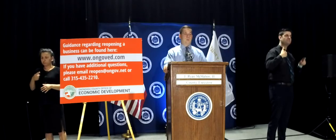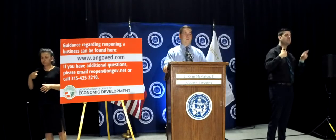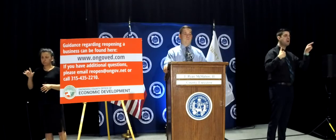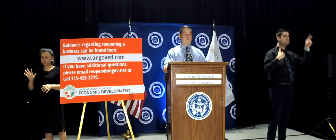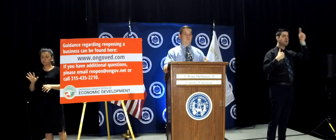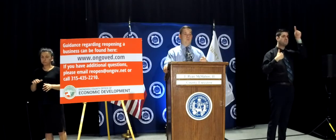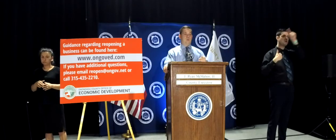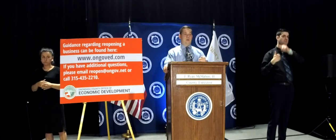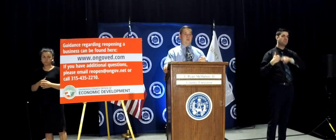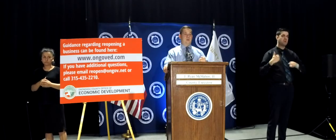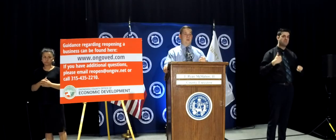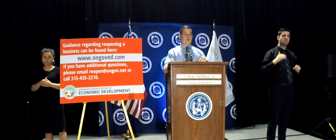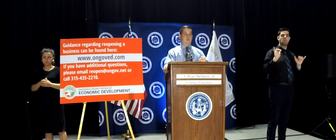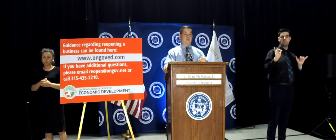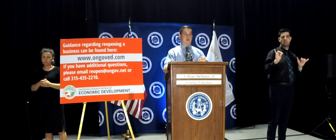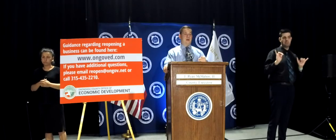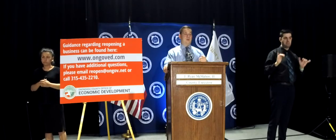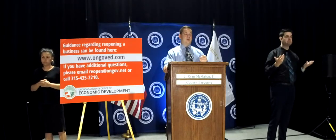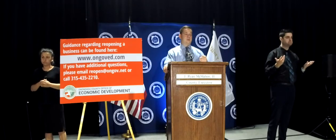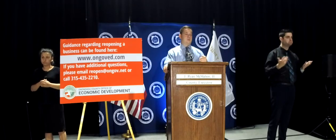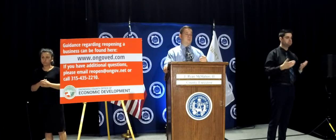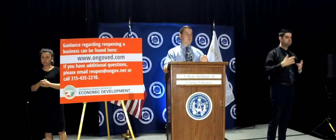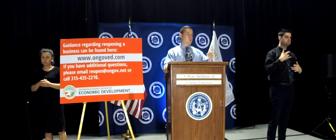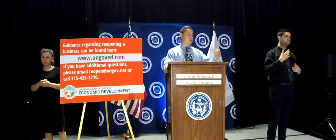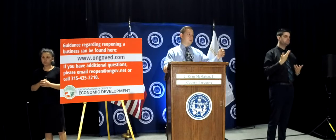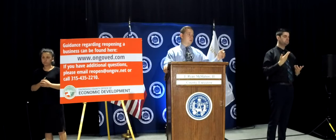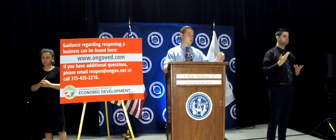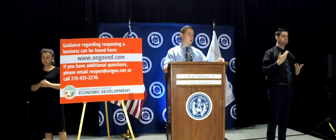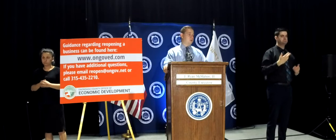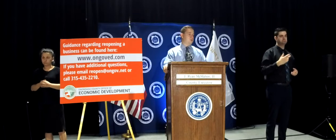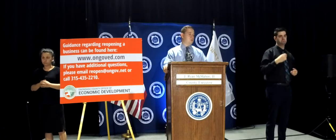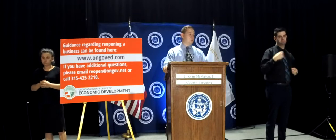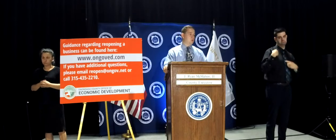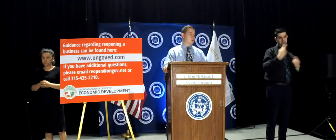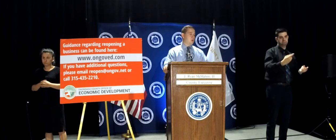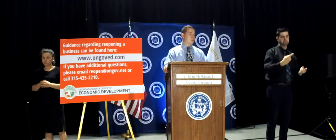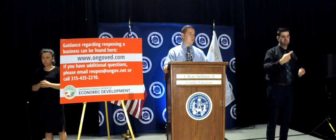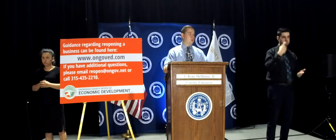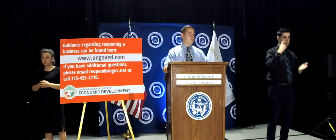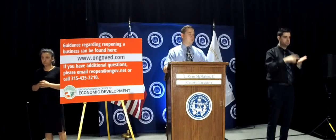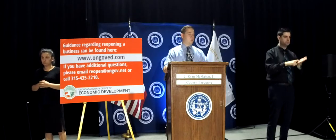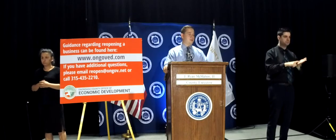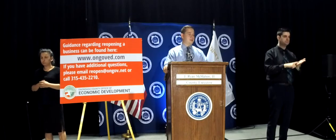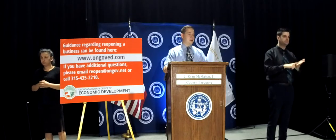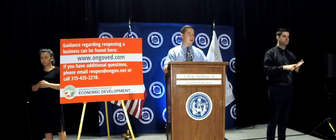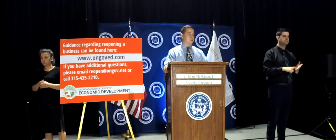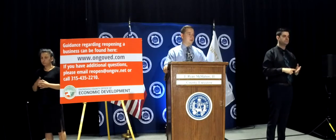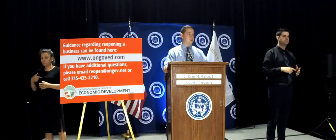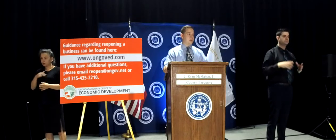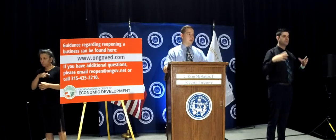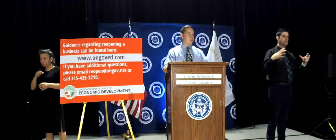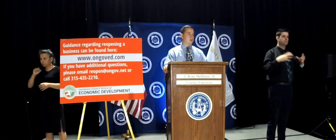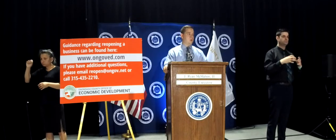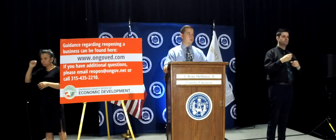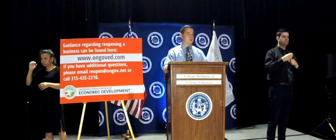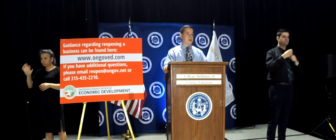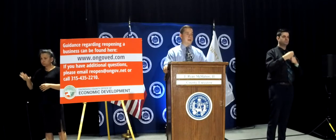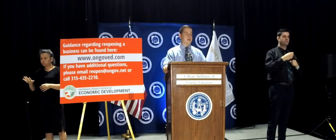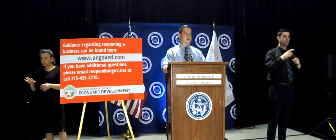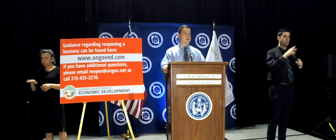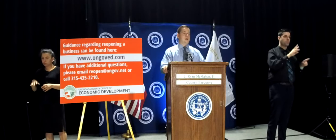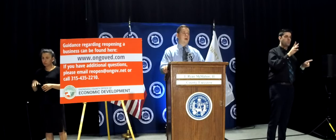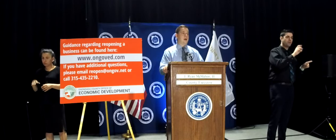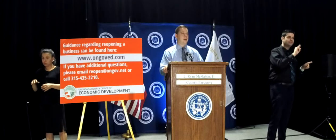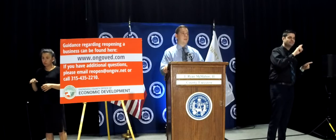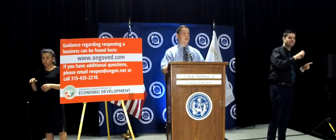We had gatherings and protests going into, I believe, the west side the other day, the north